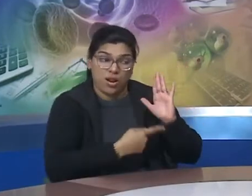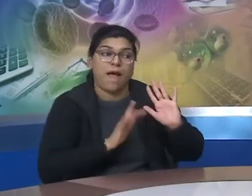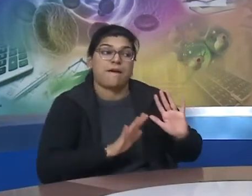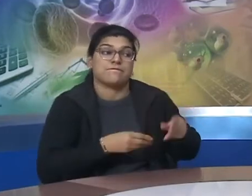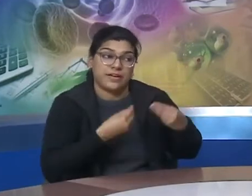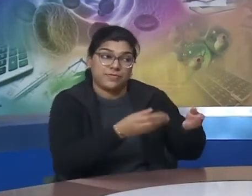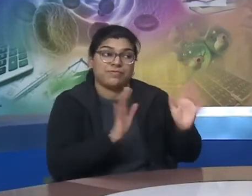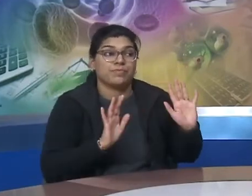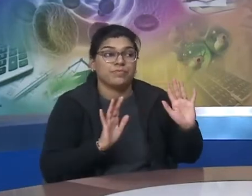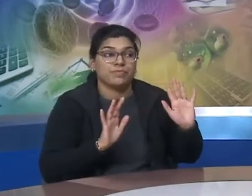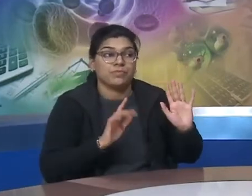They